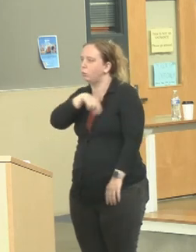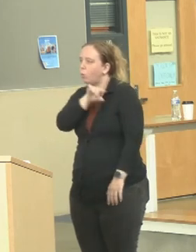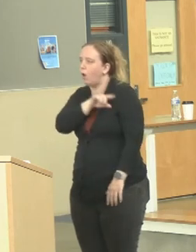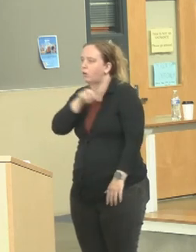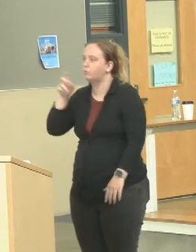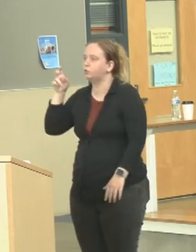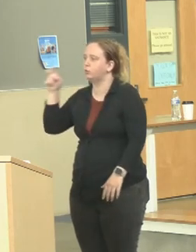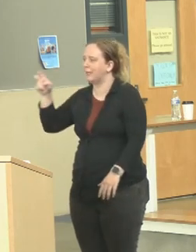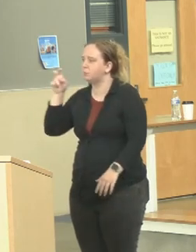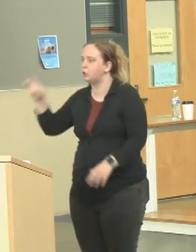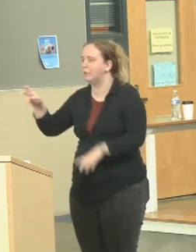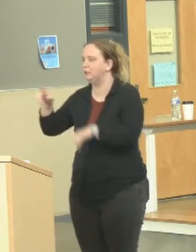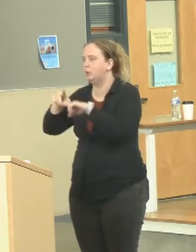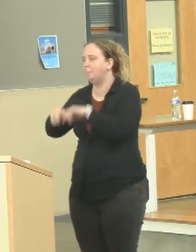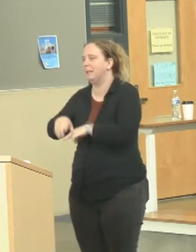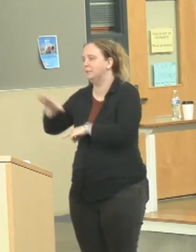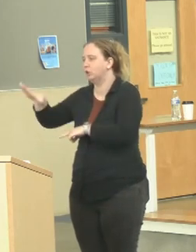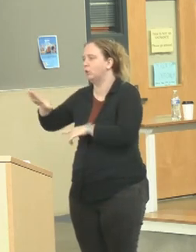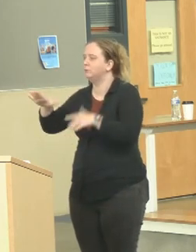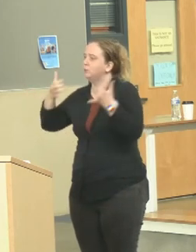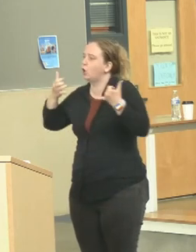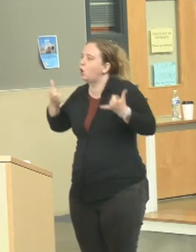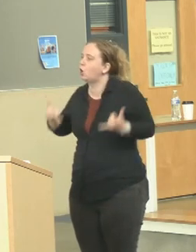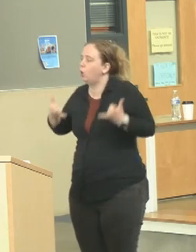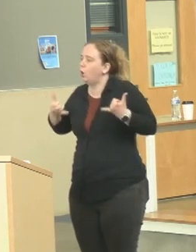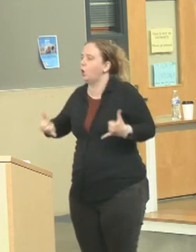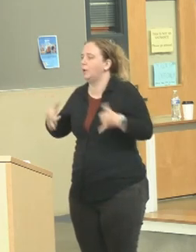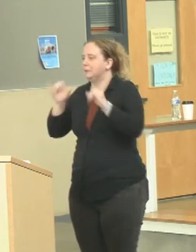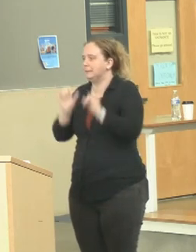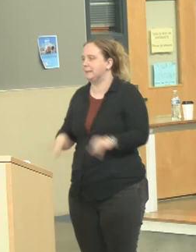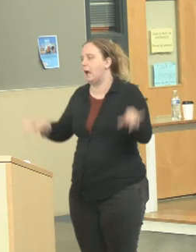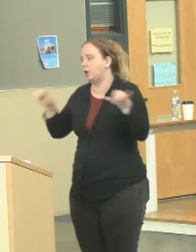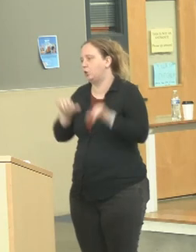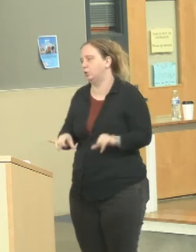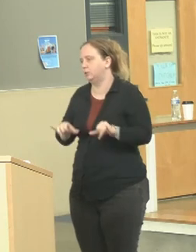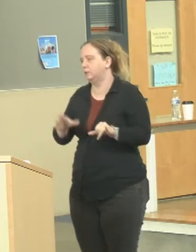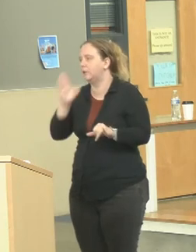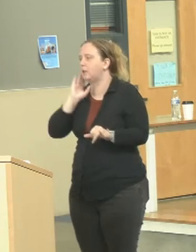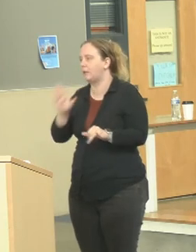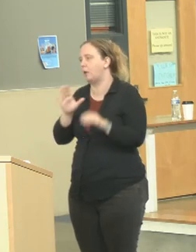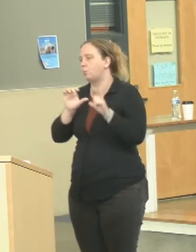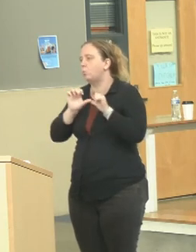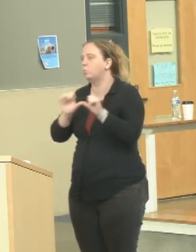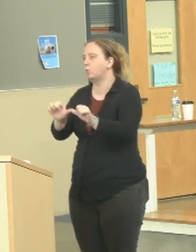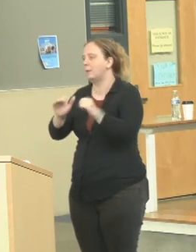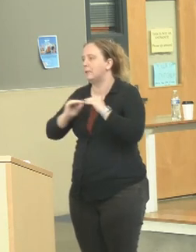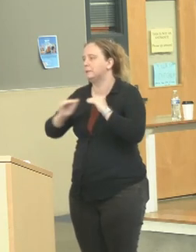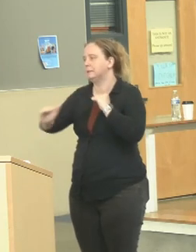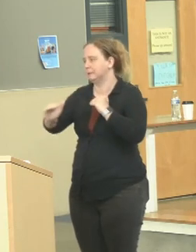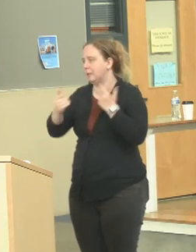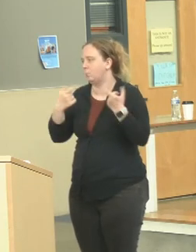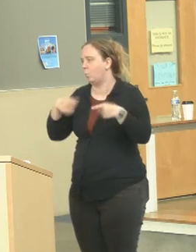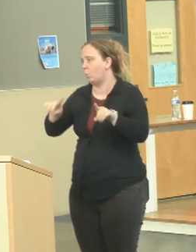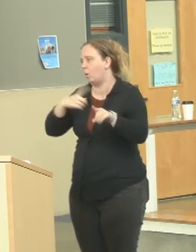those standards, and those things will remain the same as we transition.